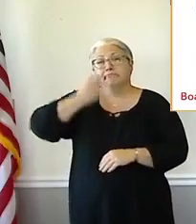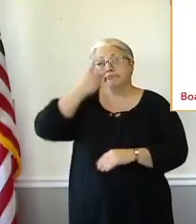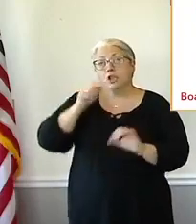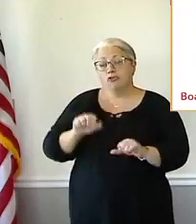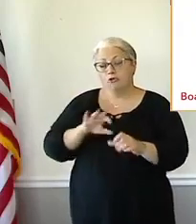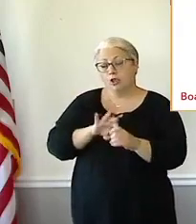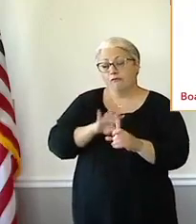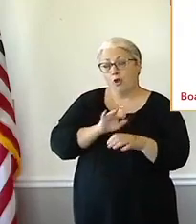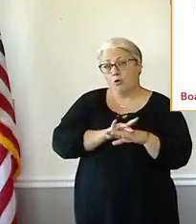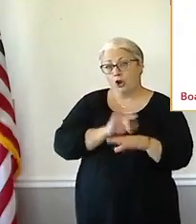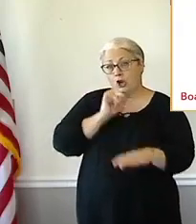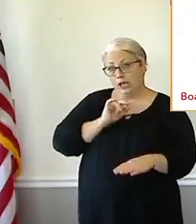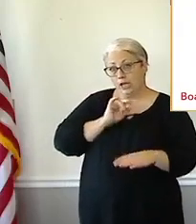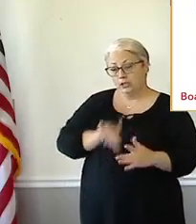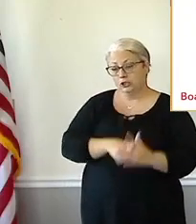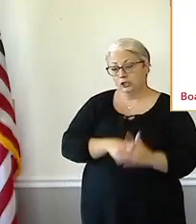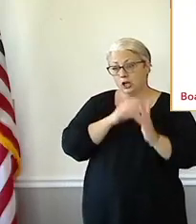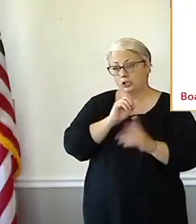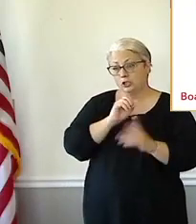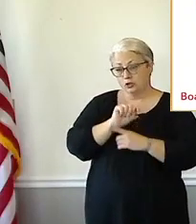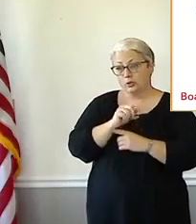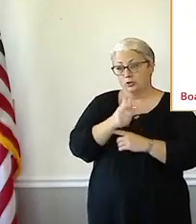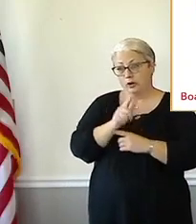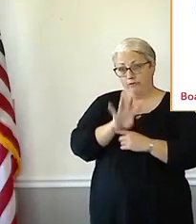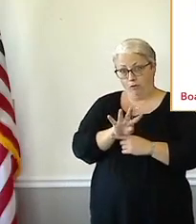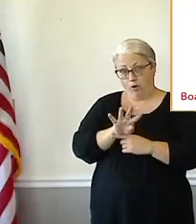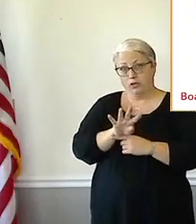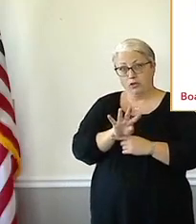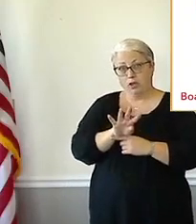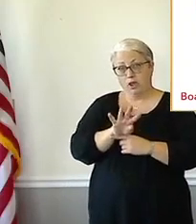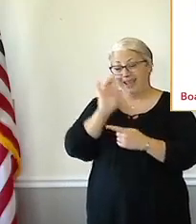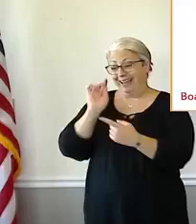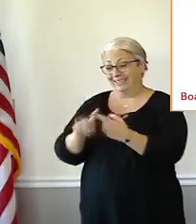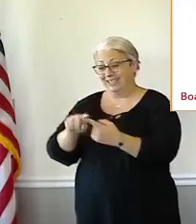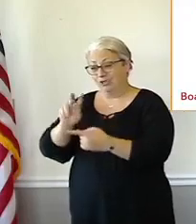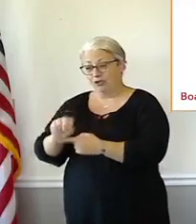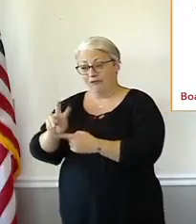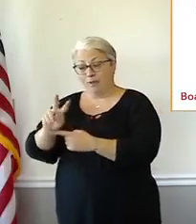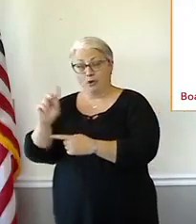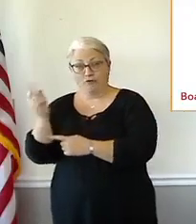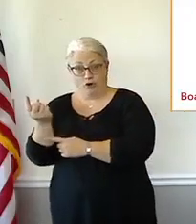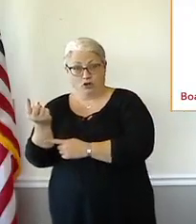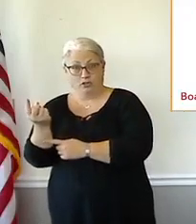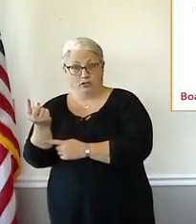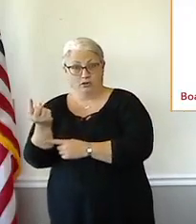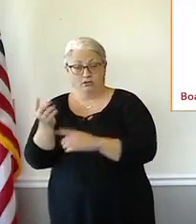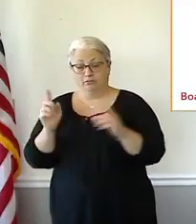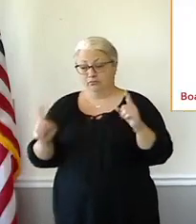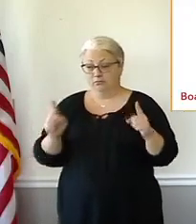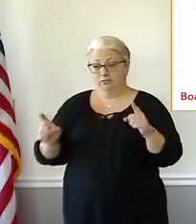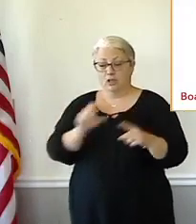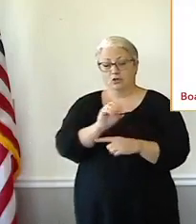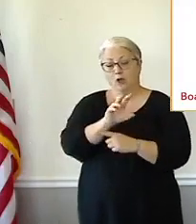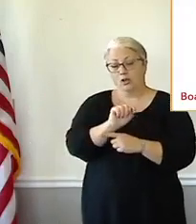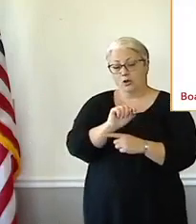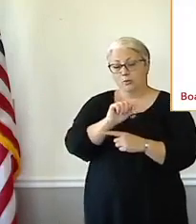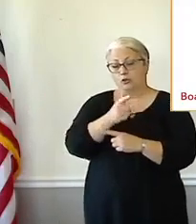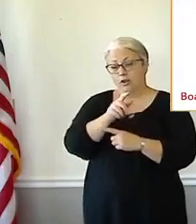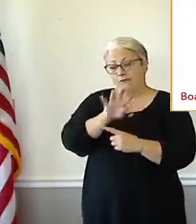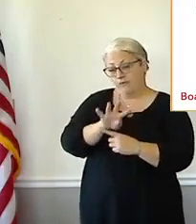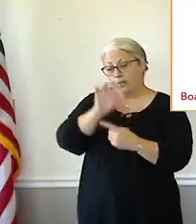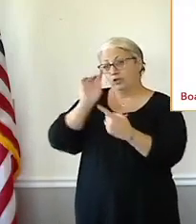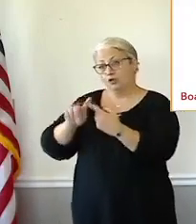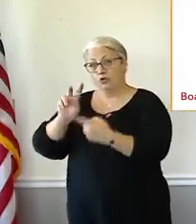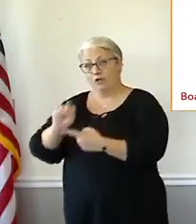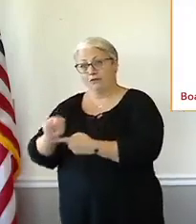begins on October 24th and is underway until November 1st. October 24th to November 1st, you